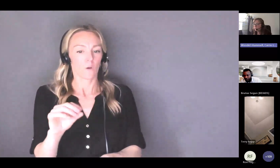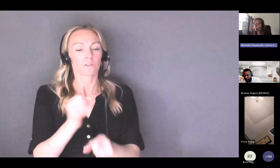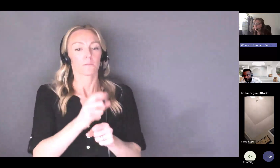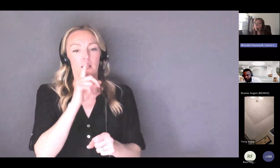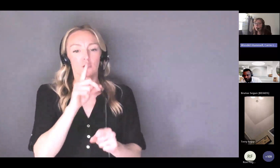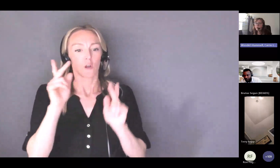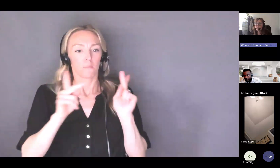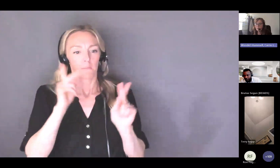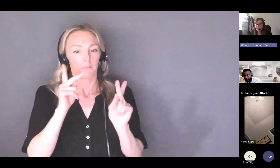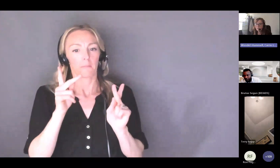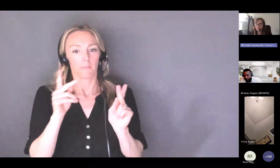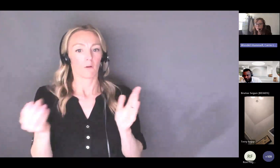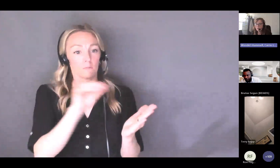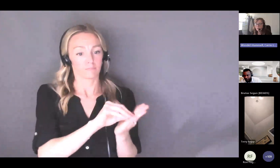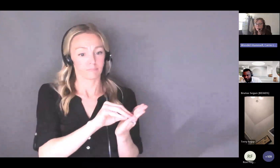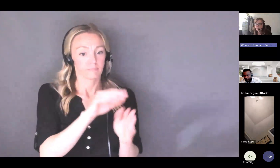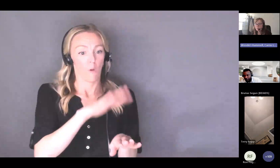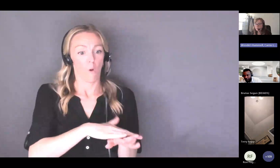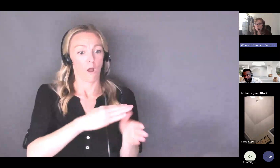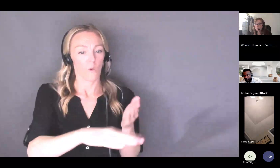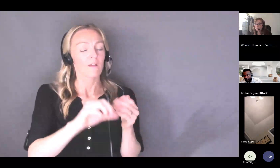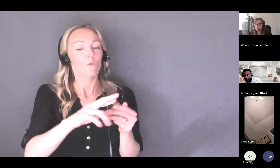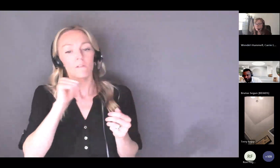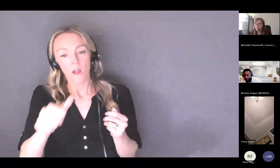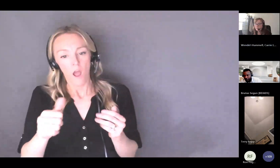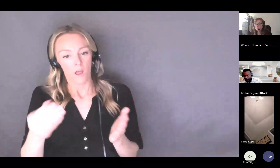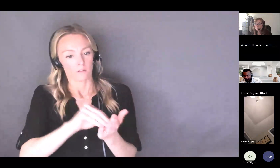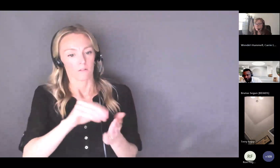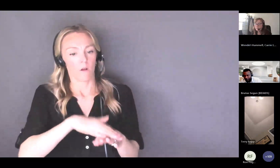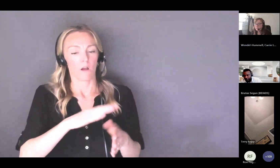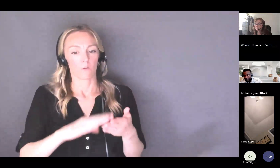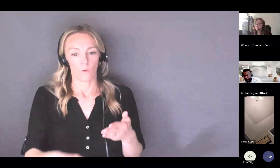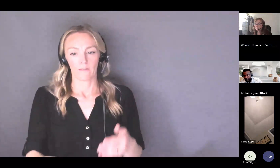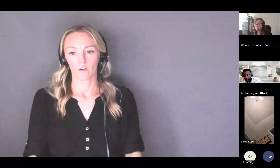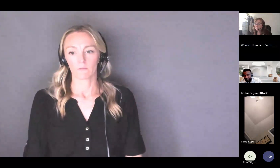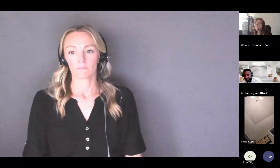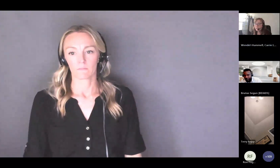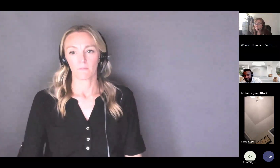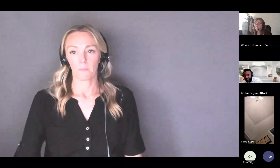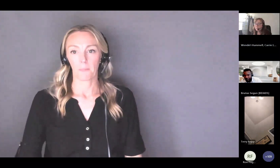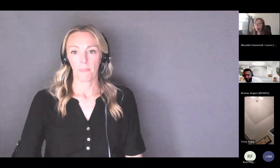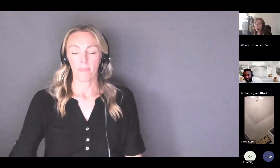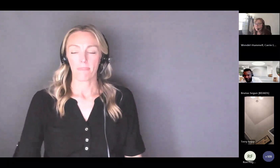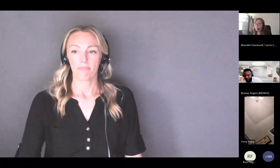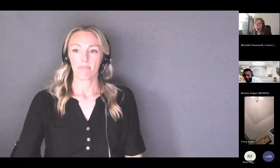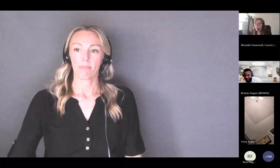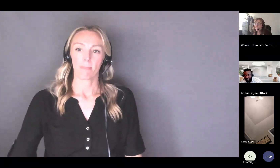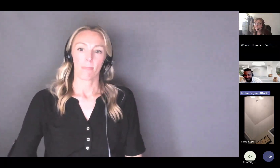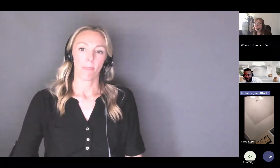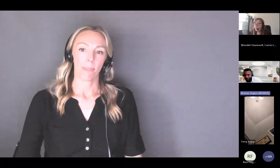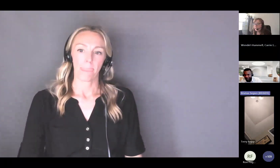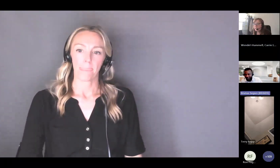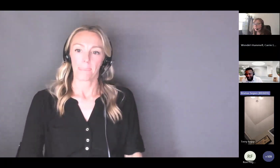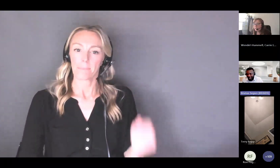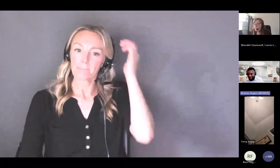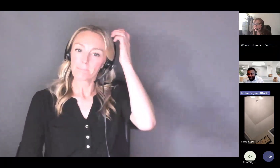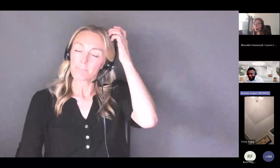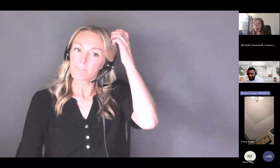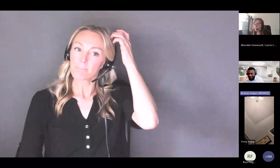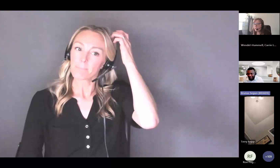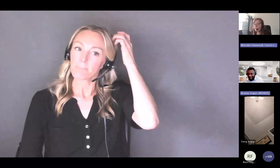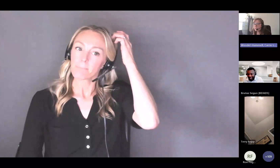on the waiver or not placed on the waiver. Thank you very much